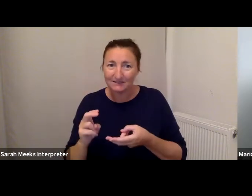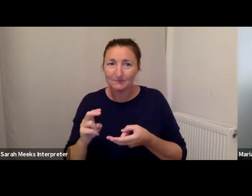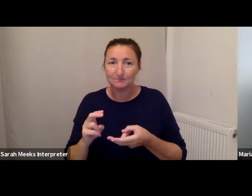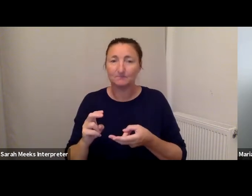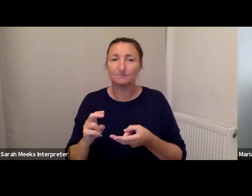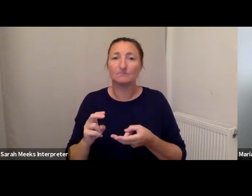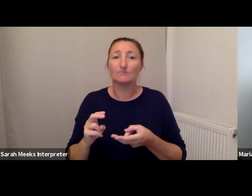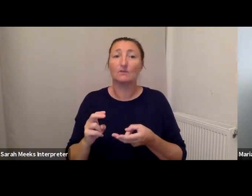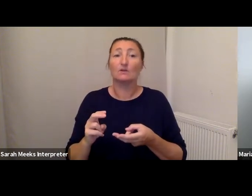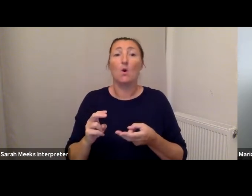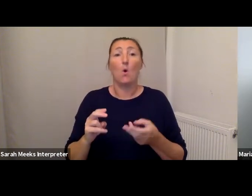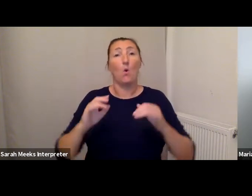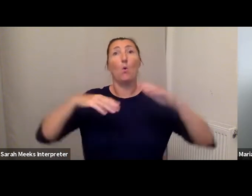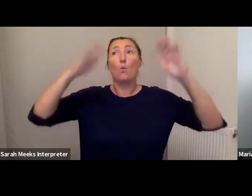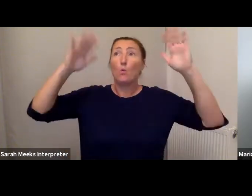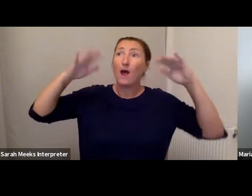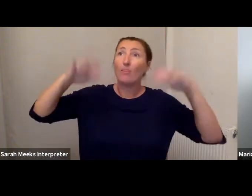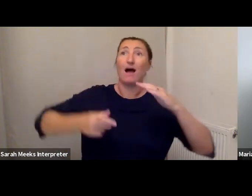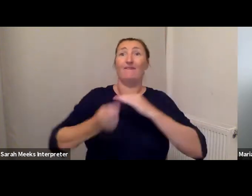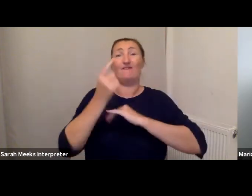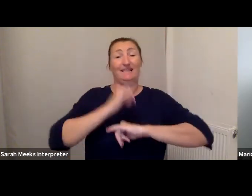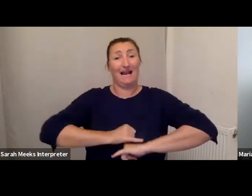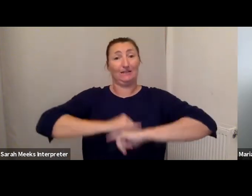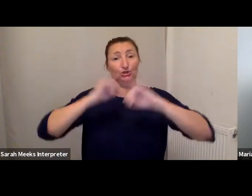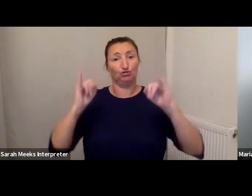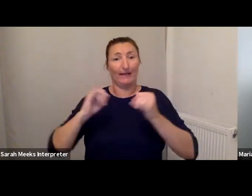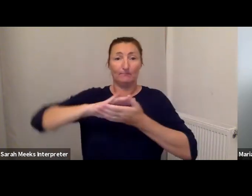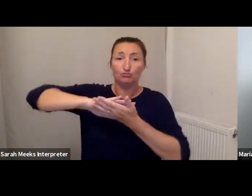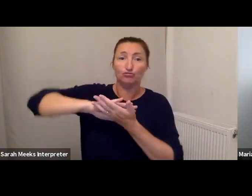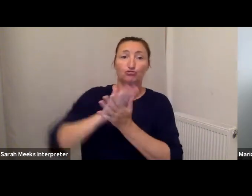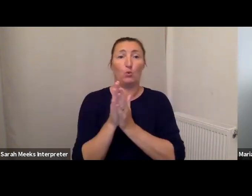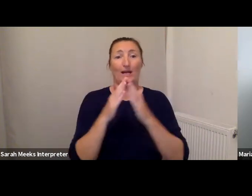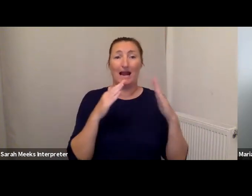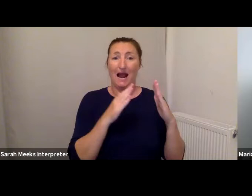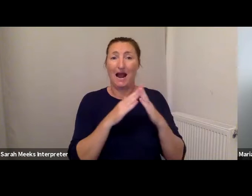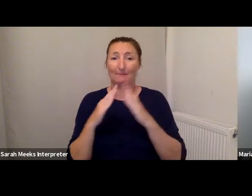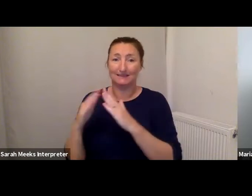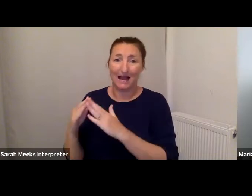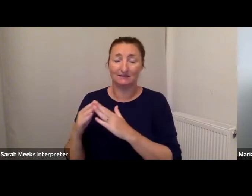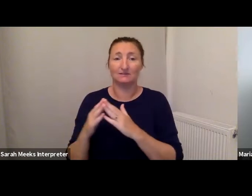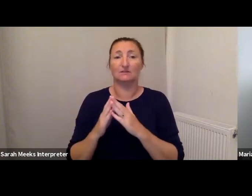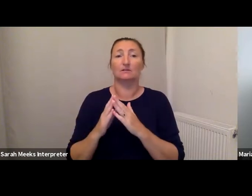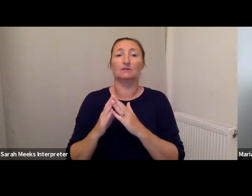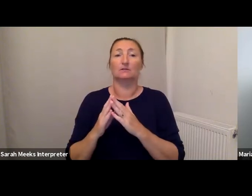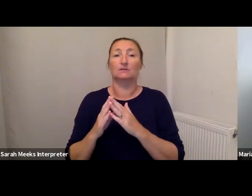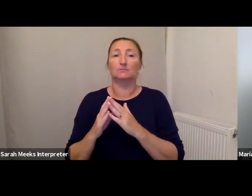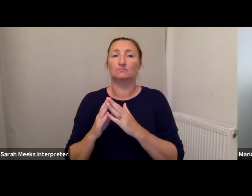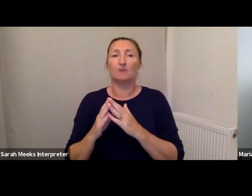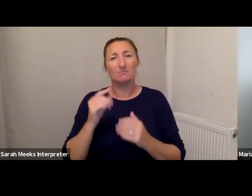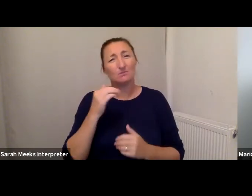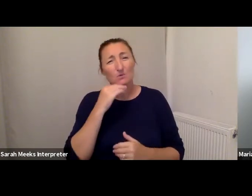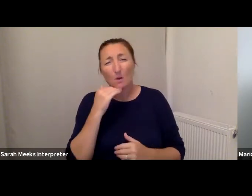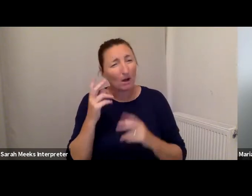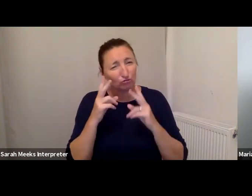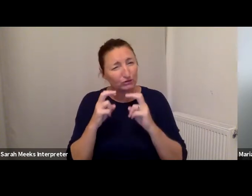events are leading to infrastructure destruction and habitat destruction and relocation. This is an interesting area. There's been very little research done